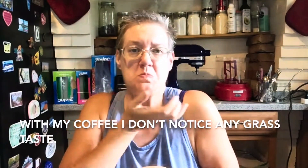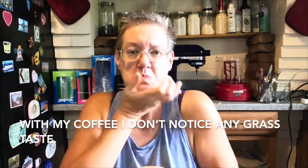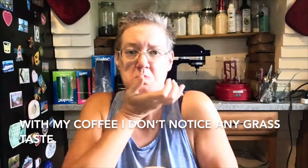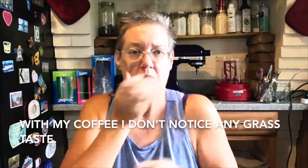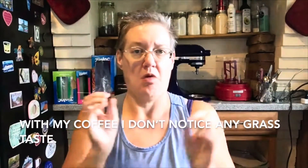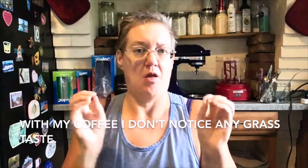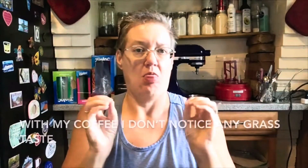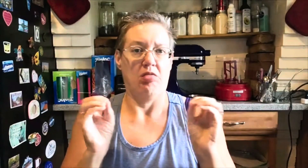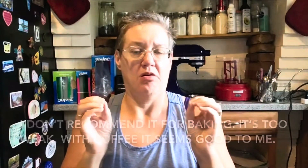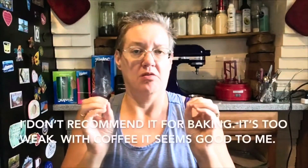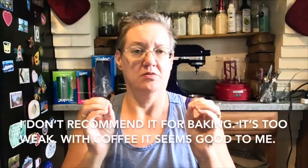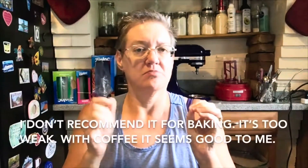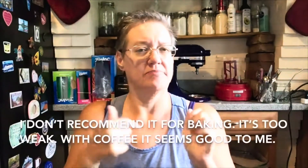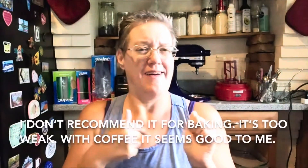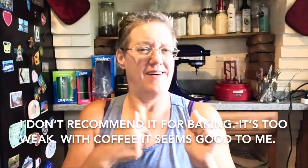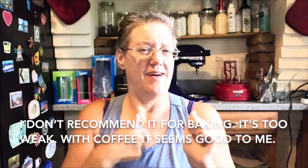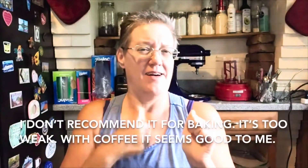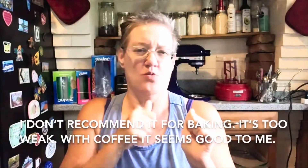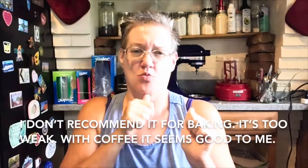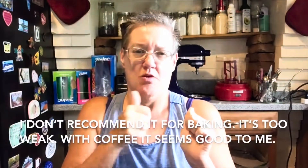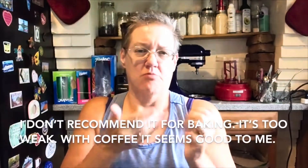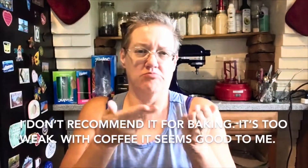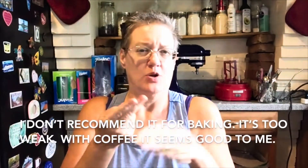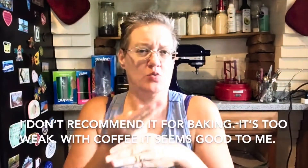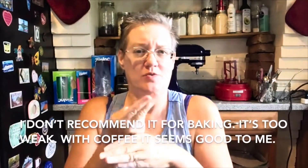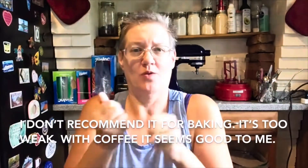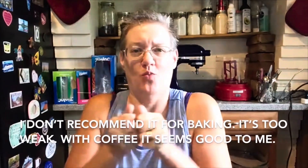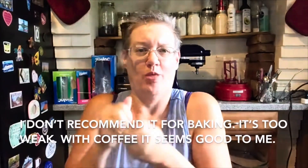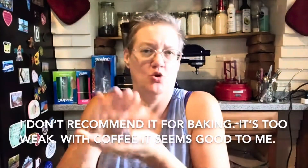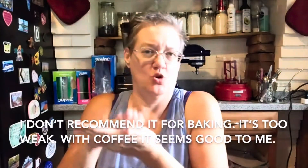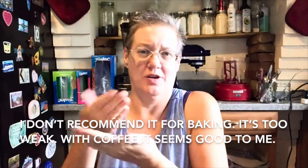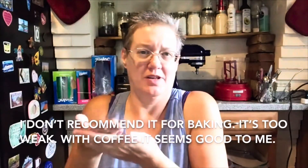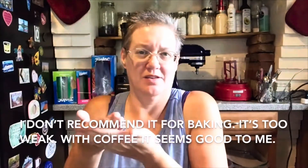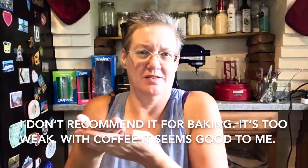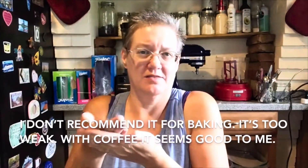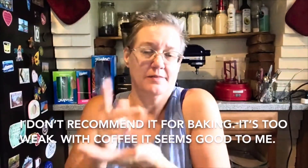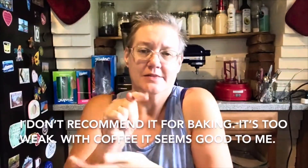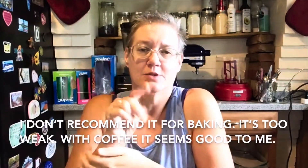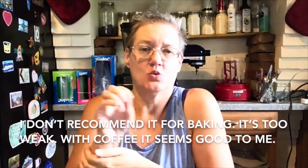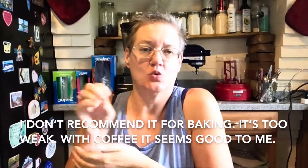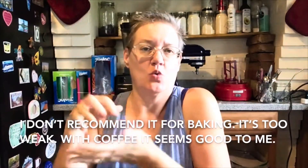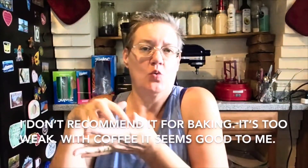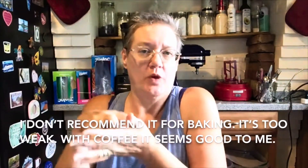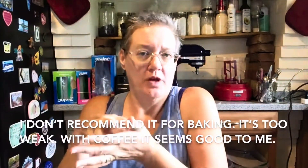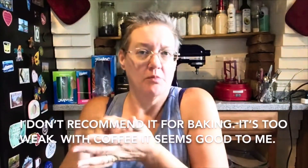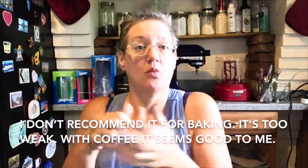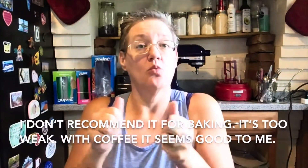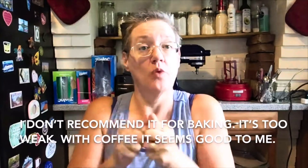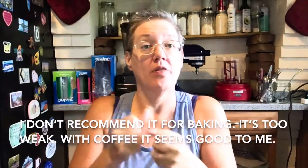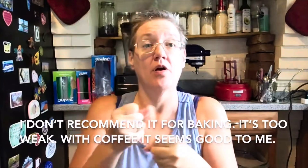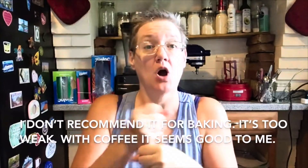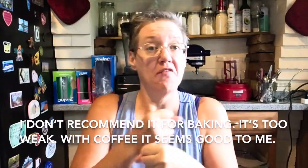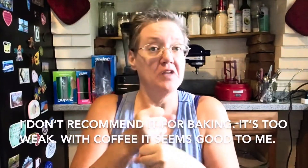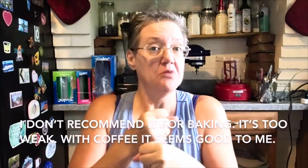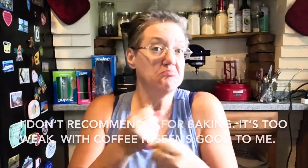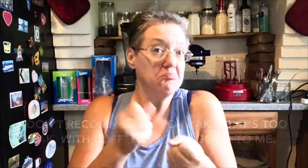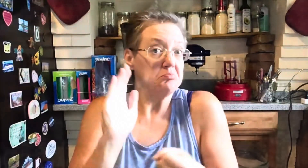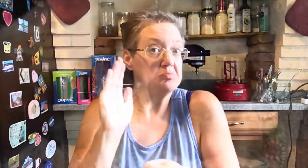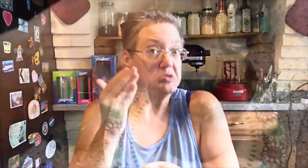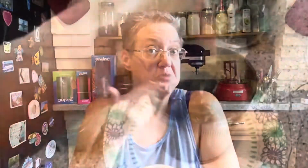any kind of grass taste. Now, I wouldn't recommend using it with cooking. It's too weak. With coffee,